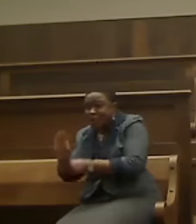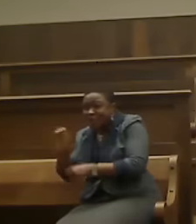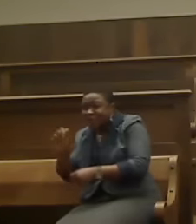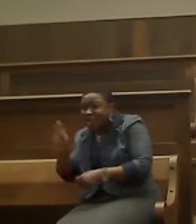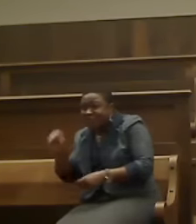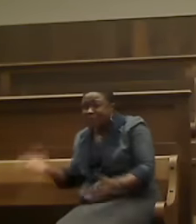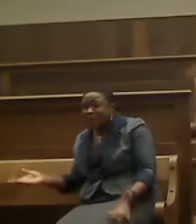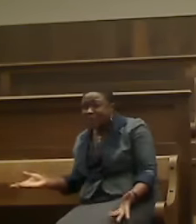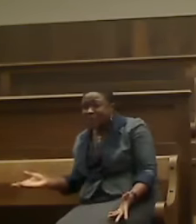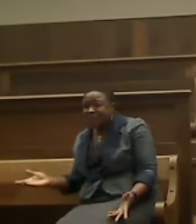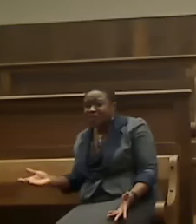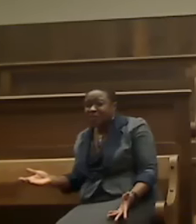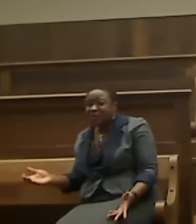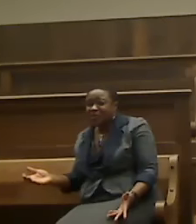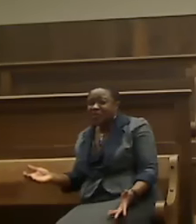So it's